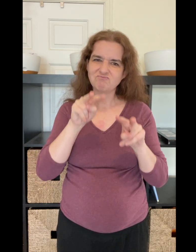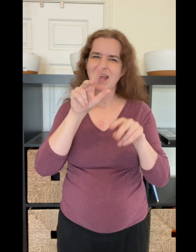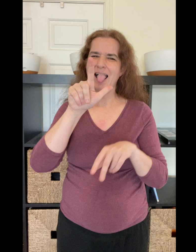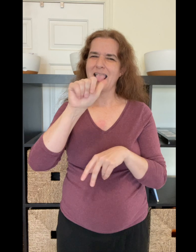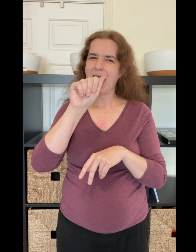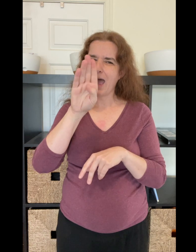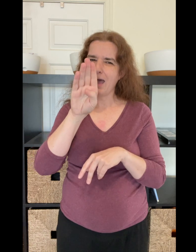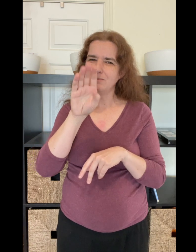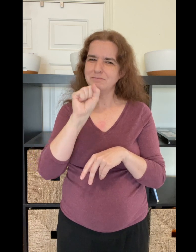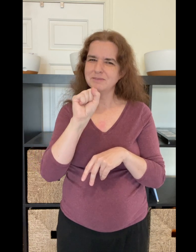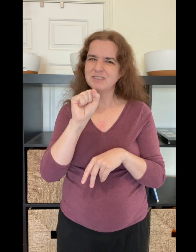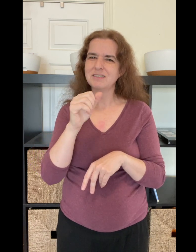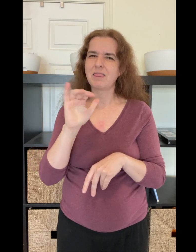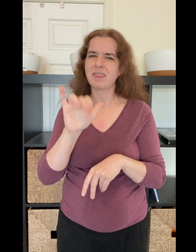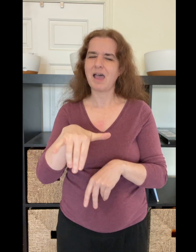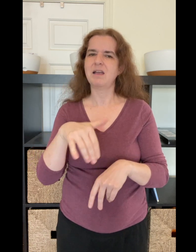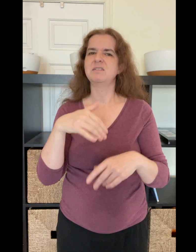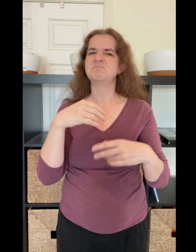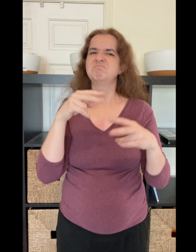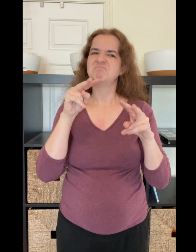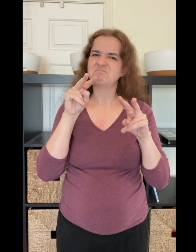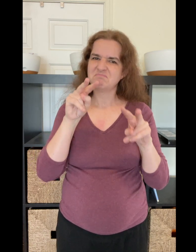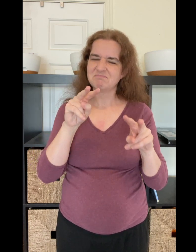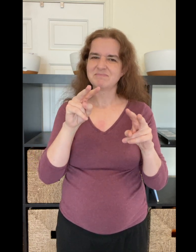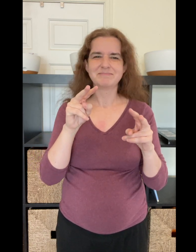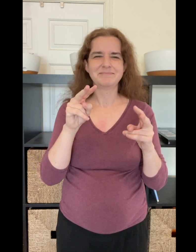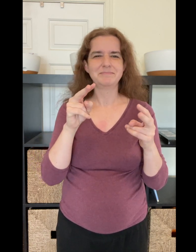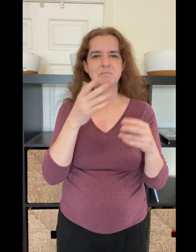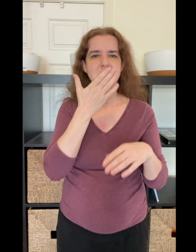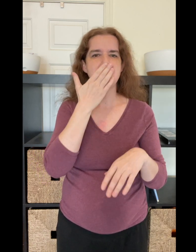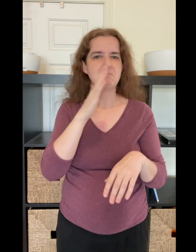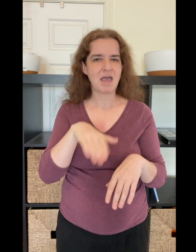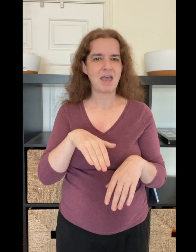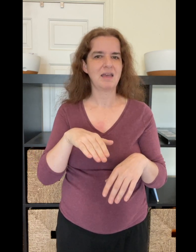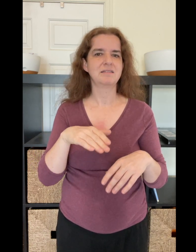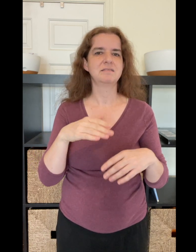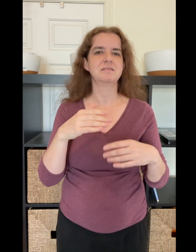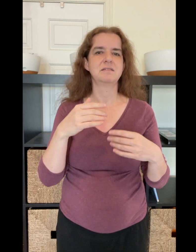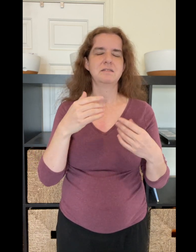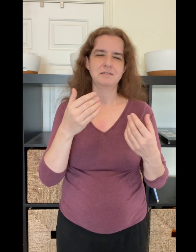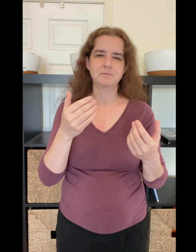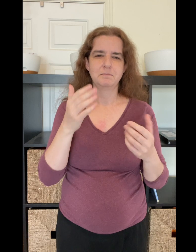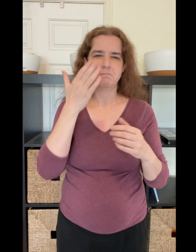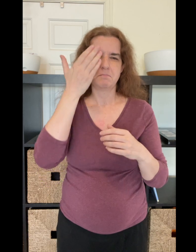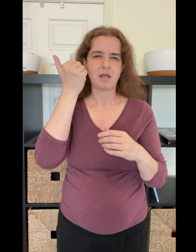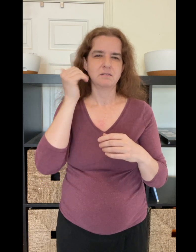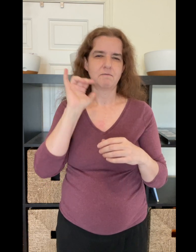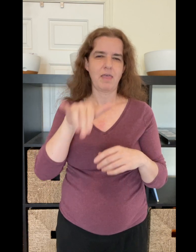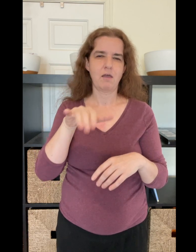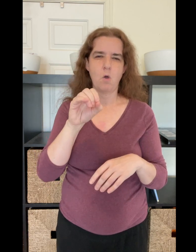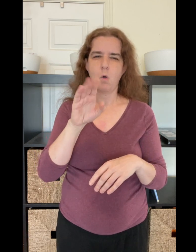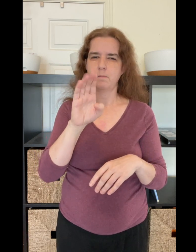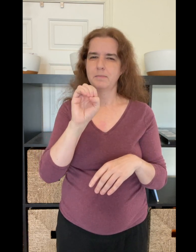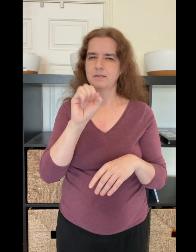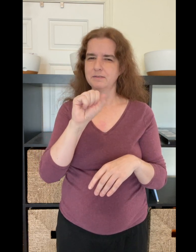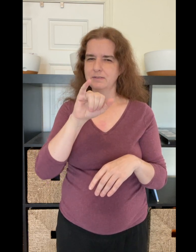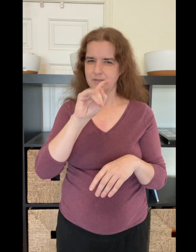Every day I'm seeing these lab results. I'm looking at these bad results because of